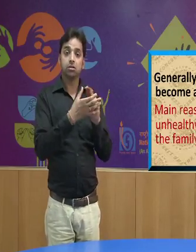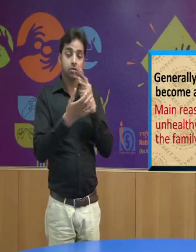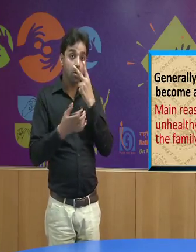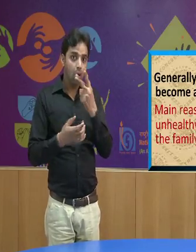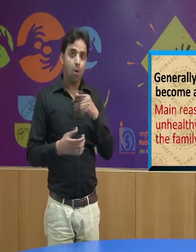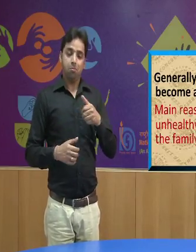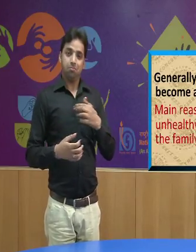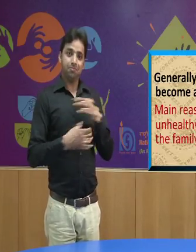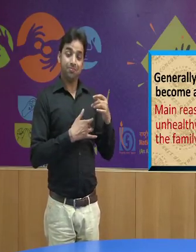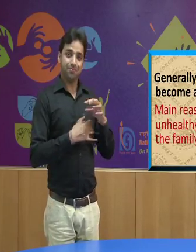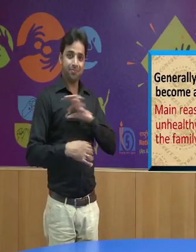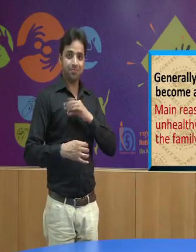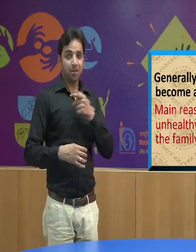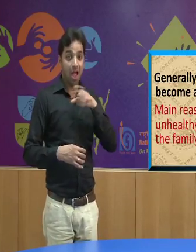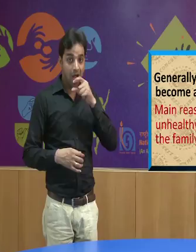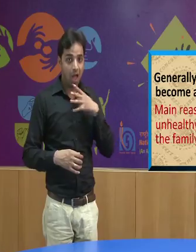And the main reasons are